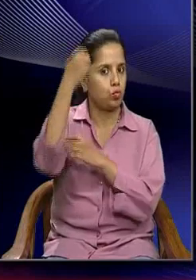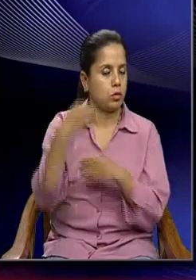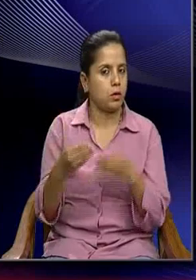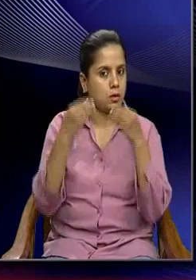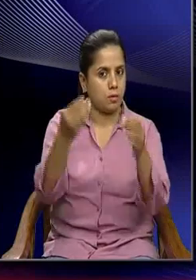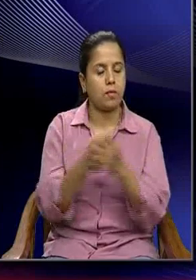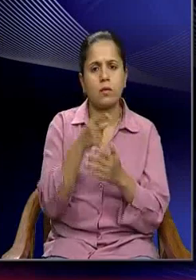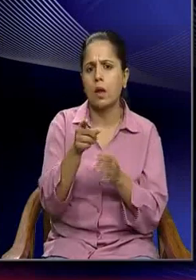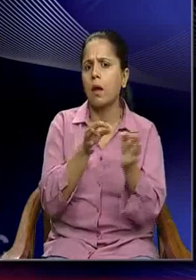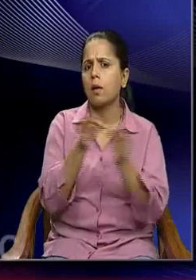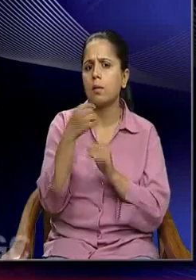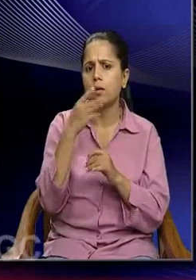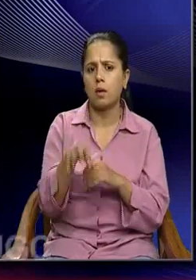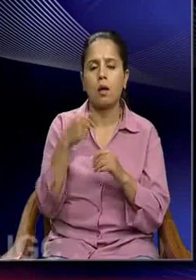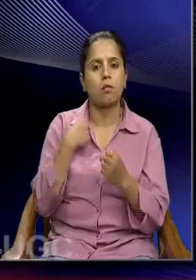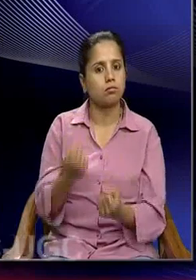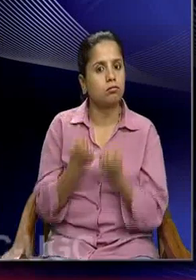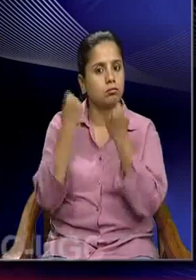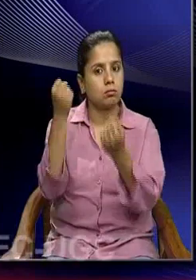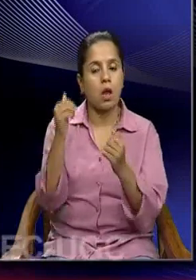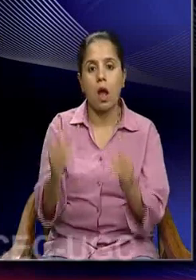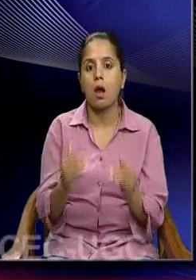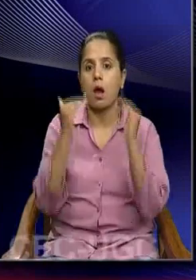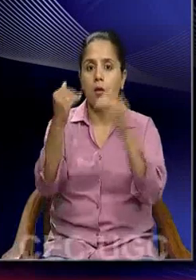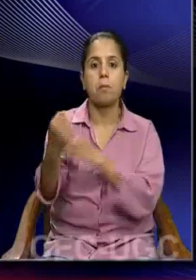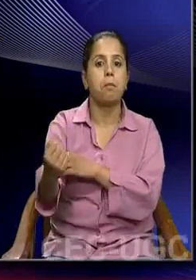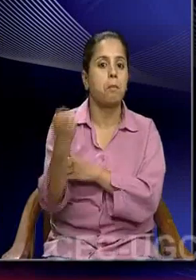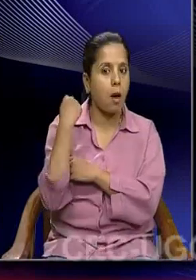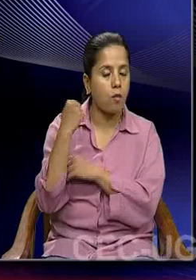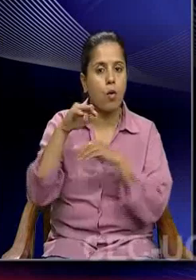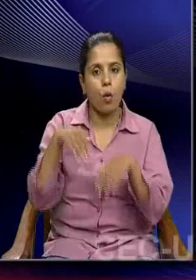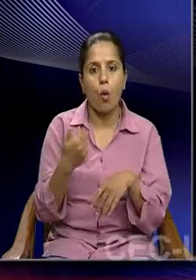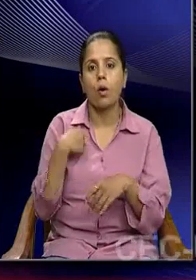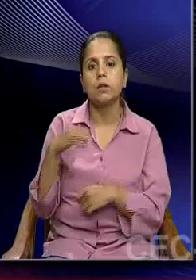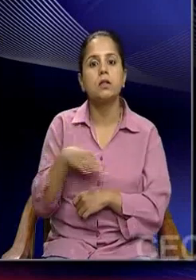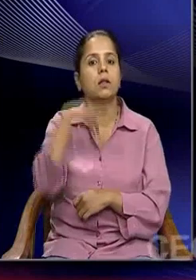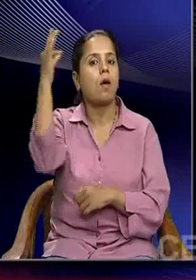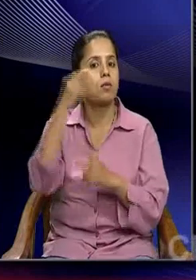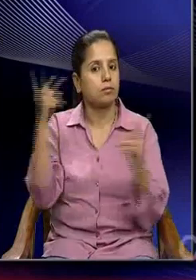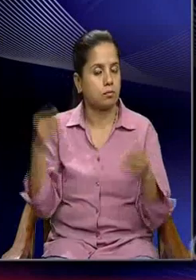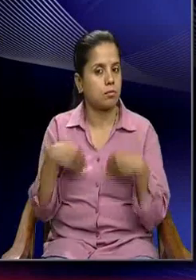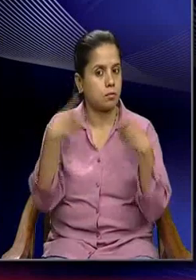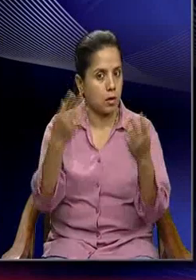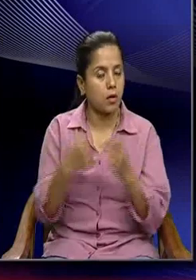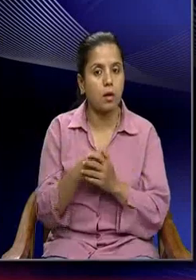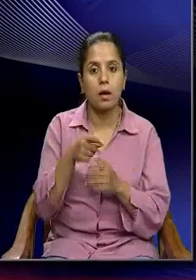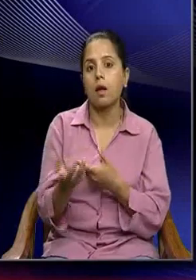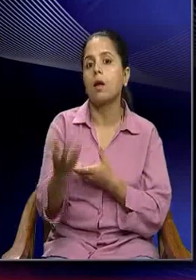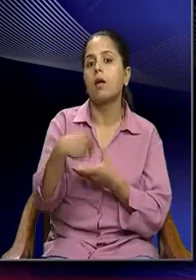It refers to surrendering to the higher power or to the divine. It